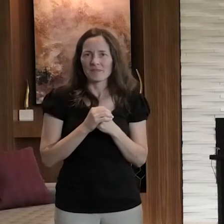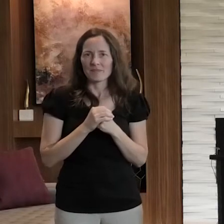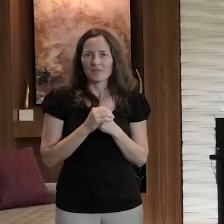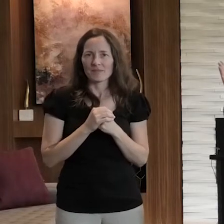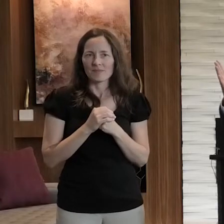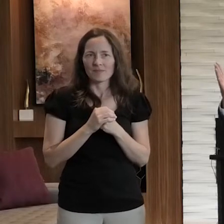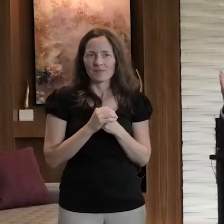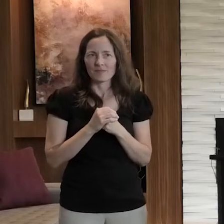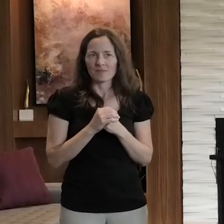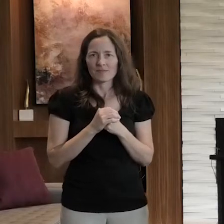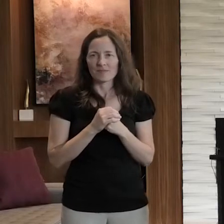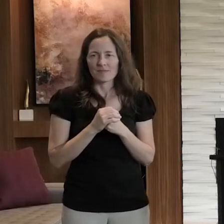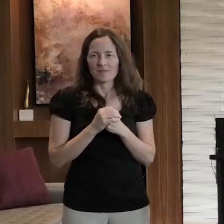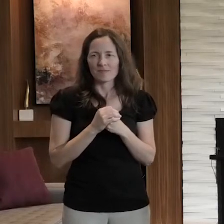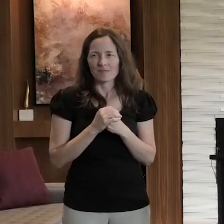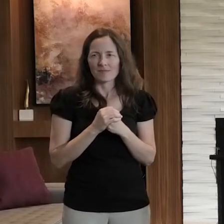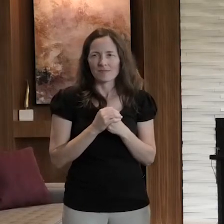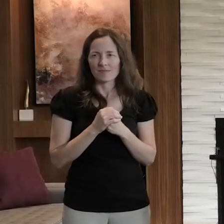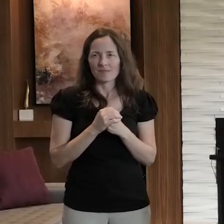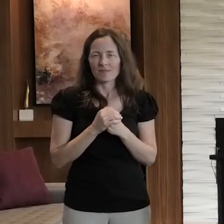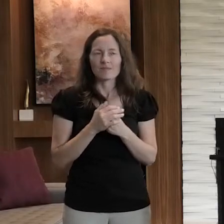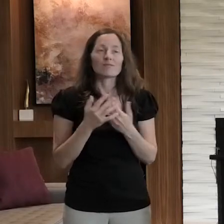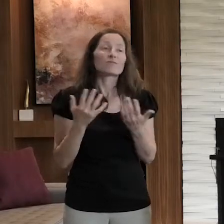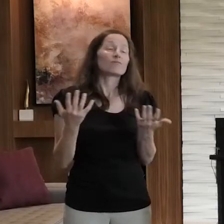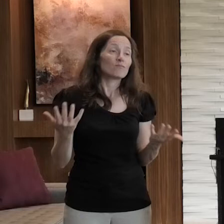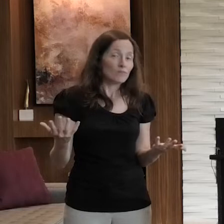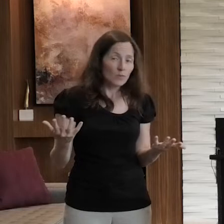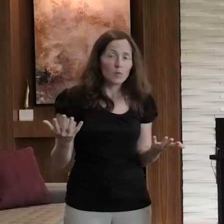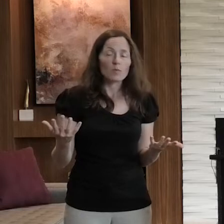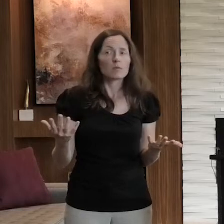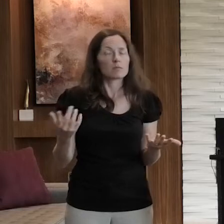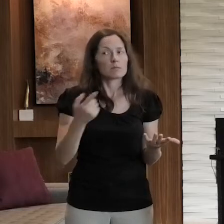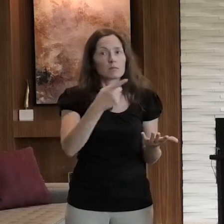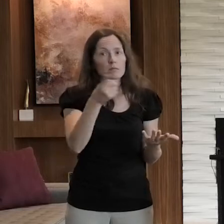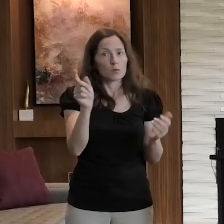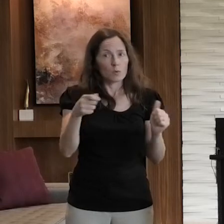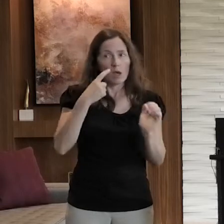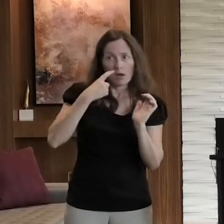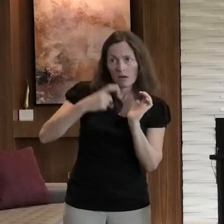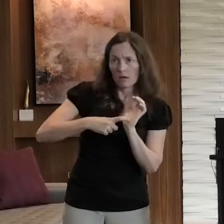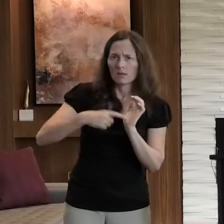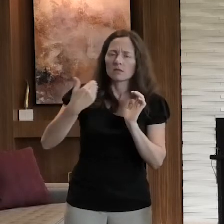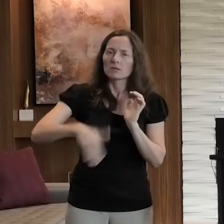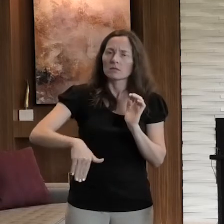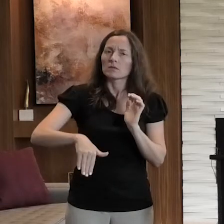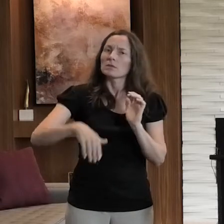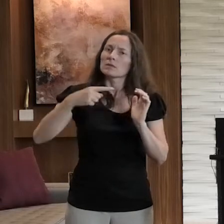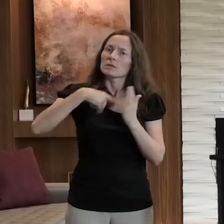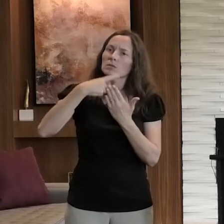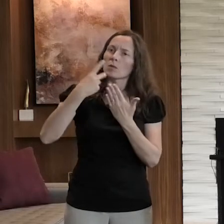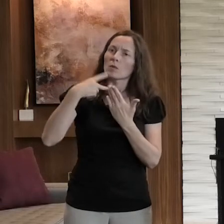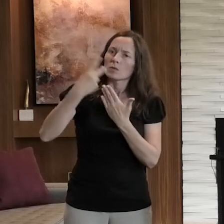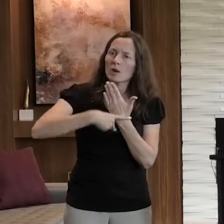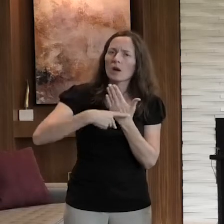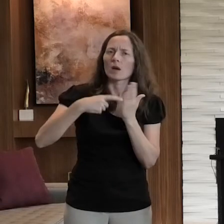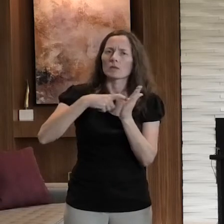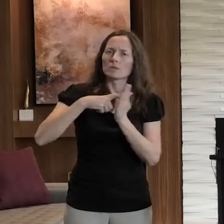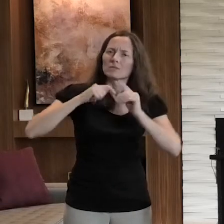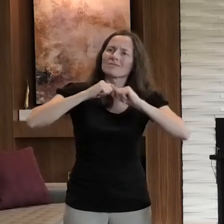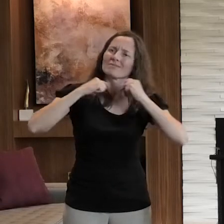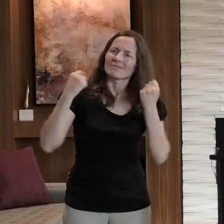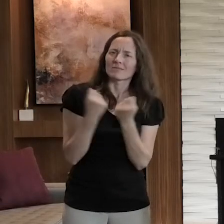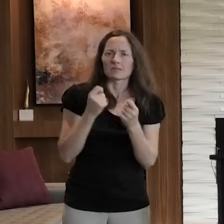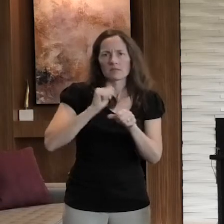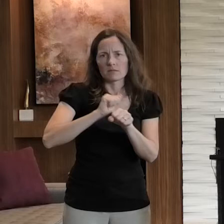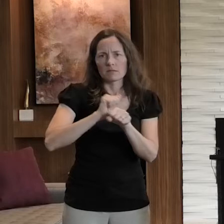So as you can see, as like everything in this community, this is a real team effort. And this community comes together for as a team, and many